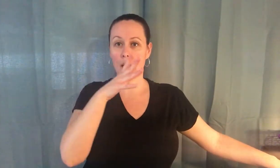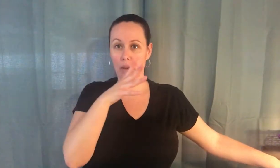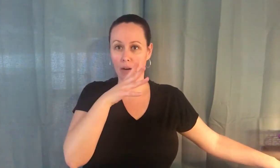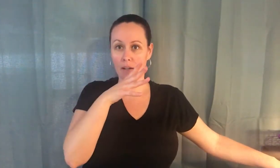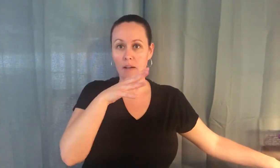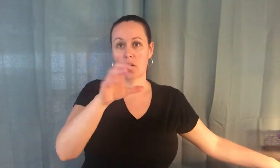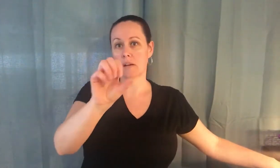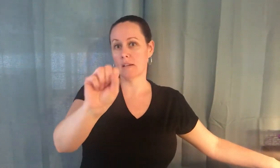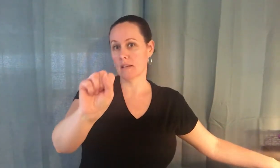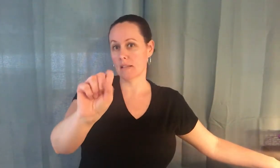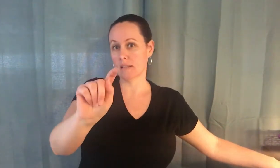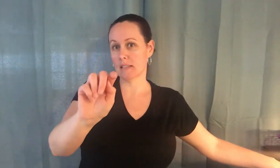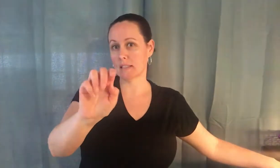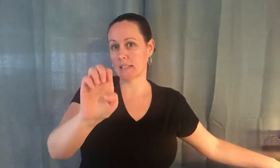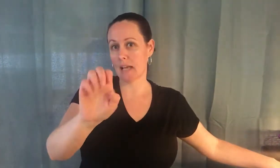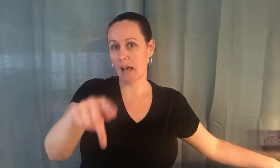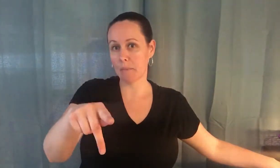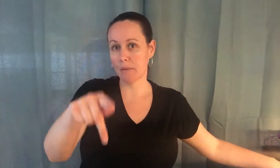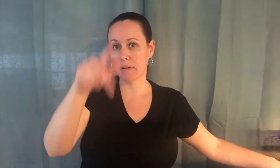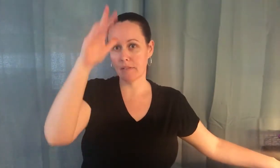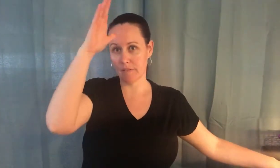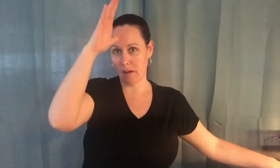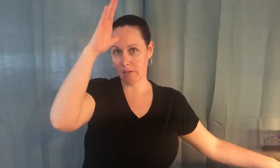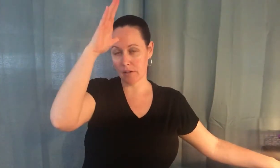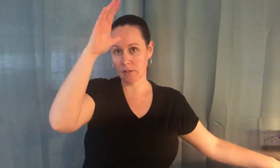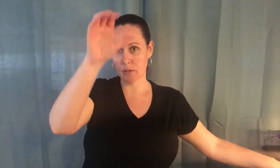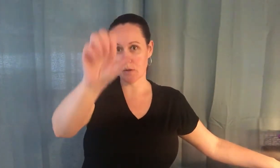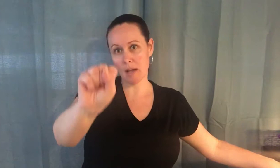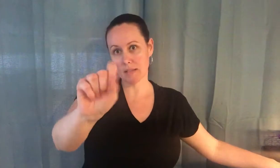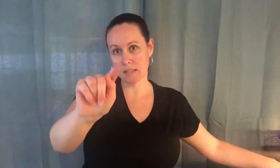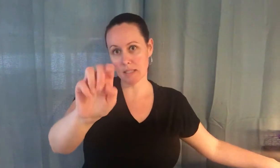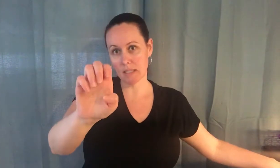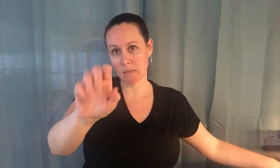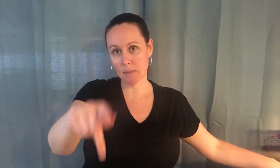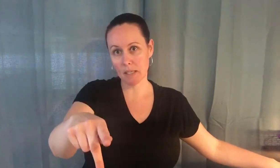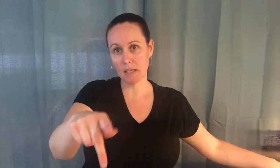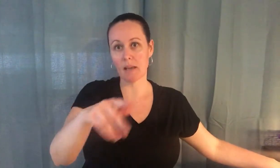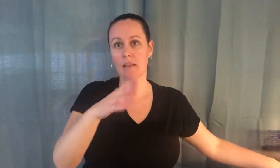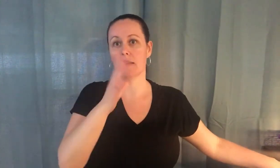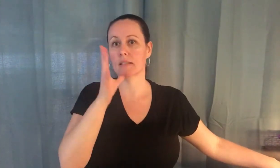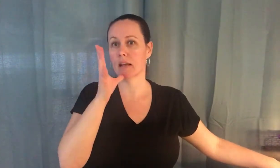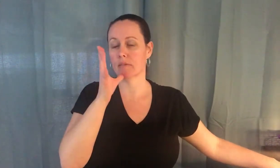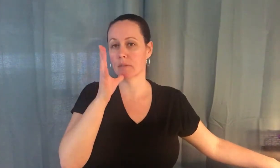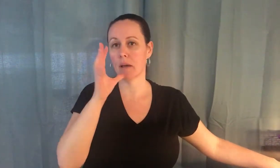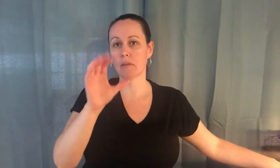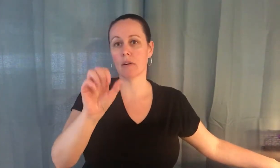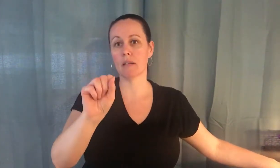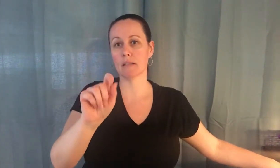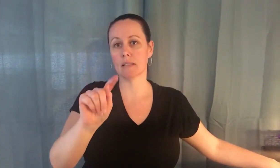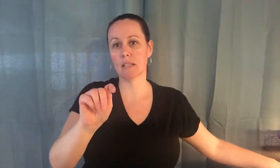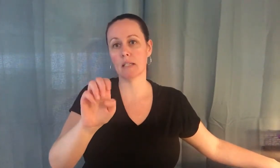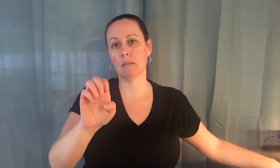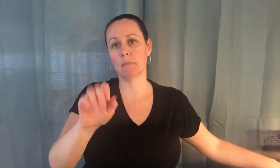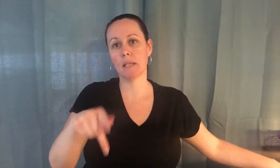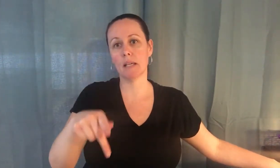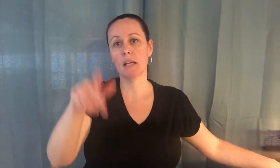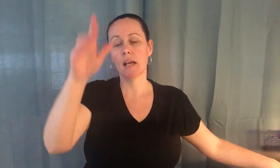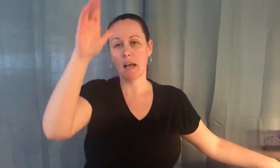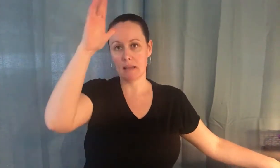mother, step father. So S-T-E-P, and then the sign for mother, or S-T-E-P, and then the